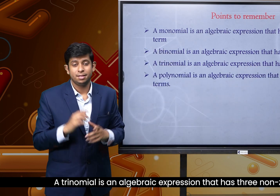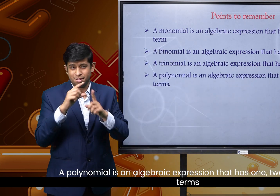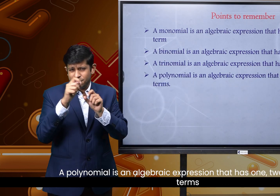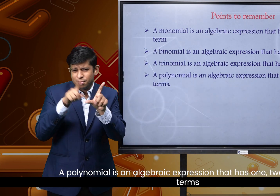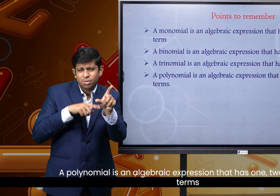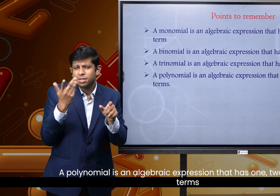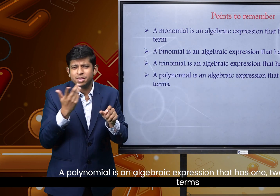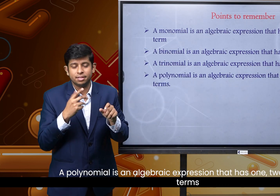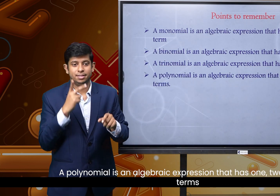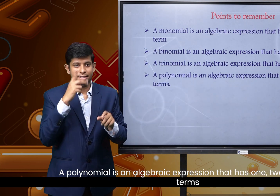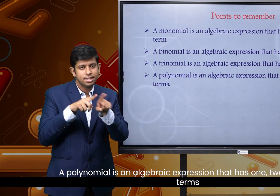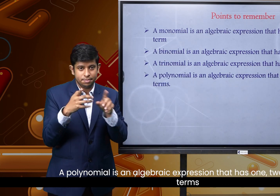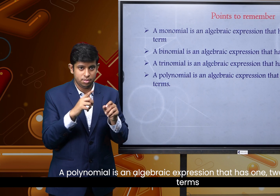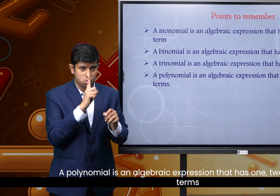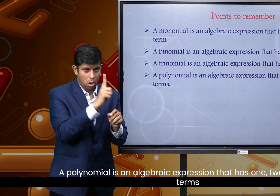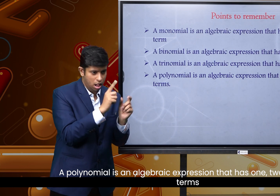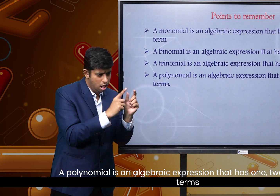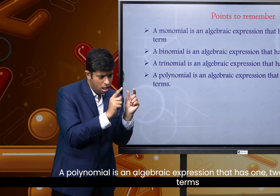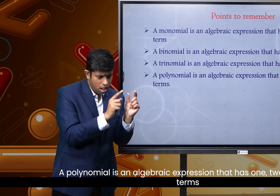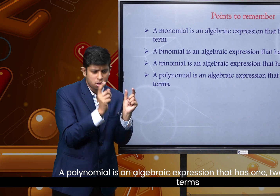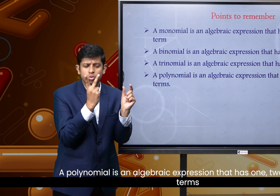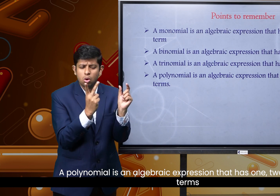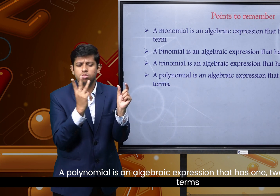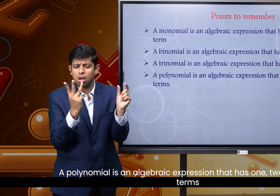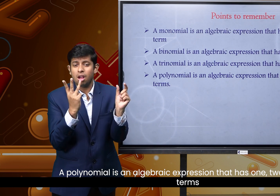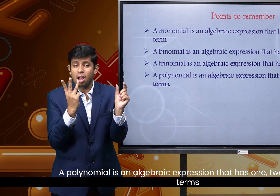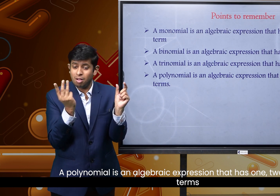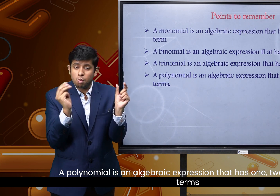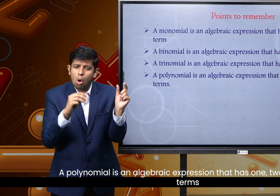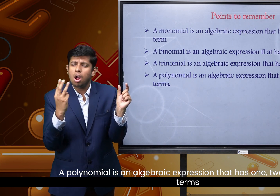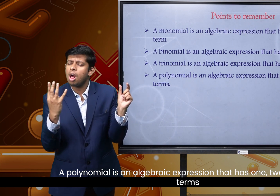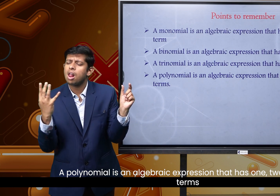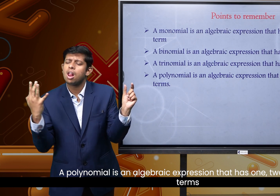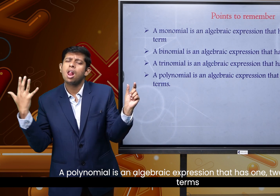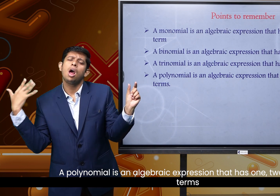A polynomial is an algebraic expression that has one, two or more terms.